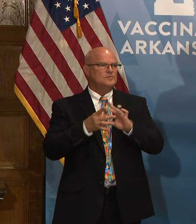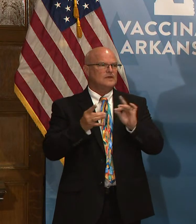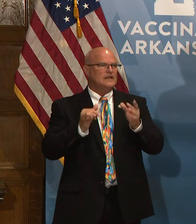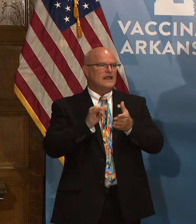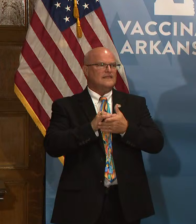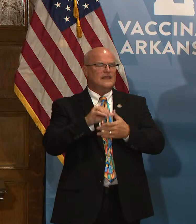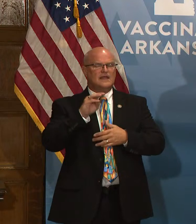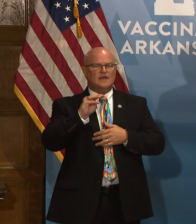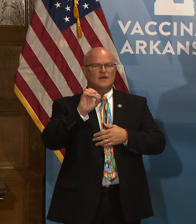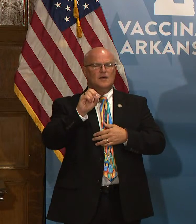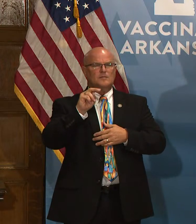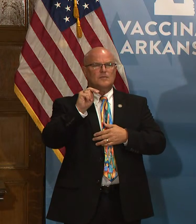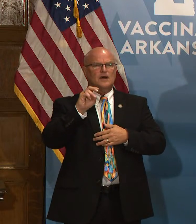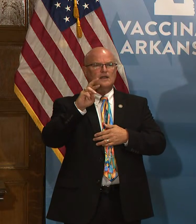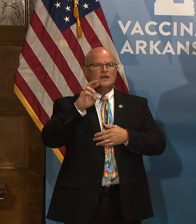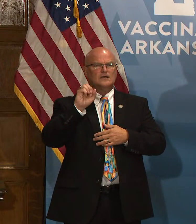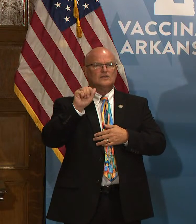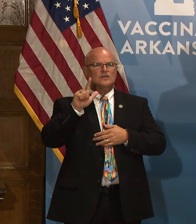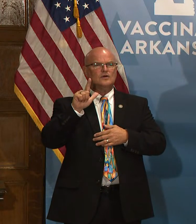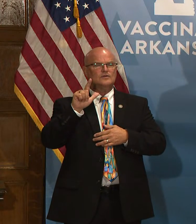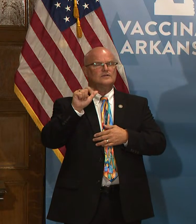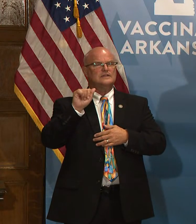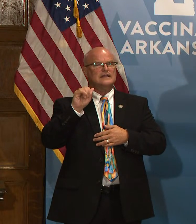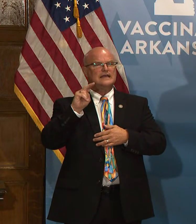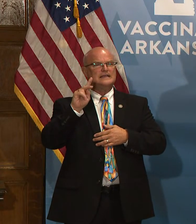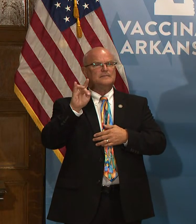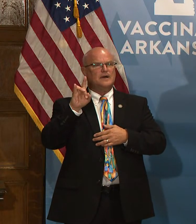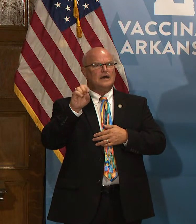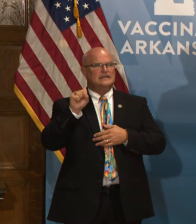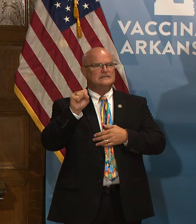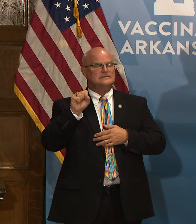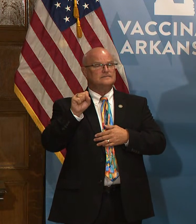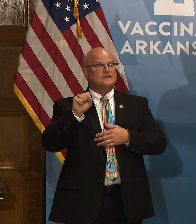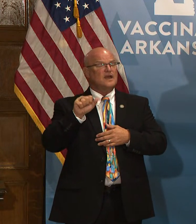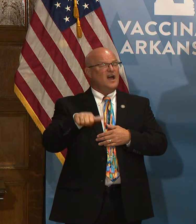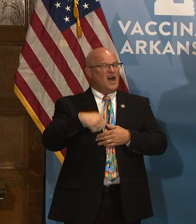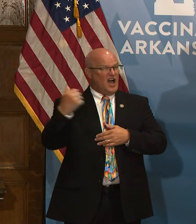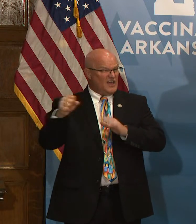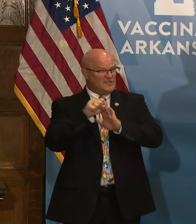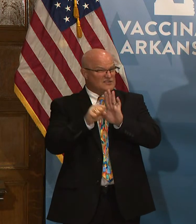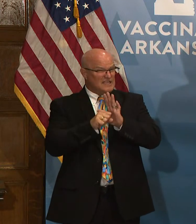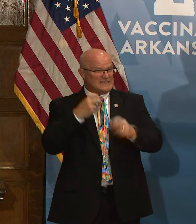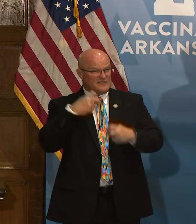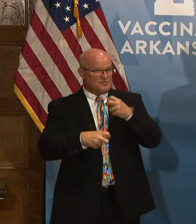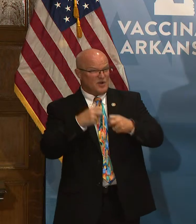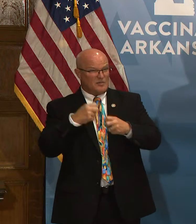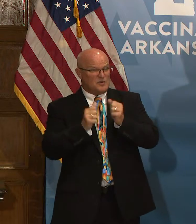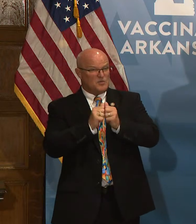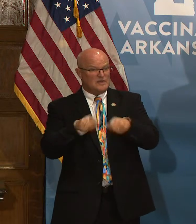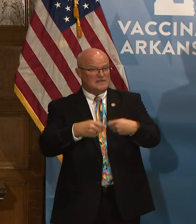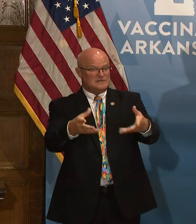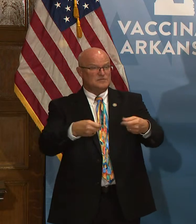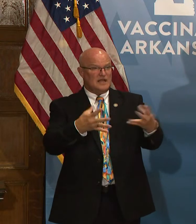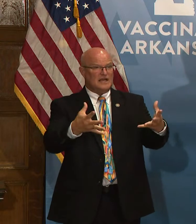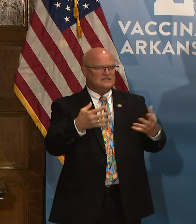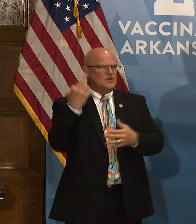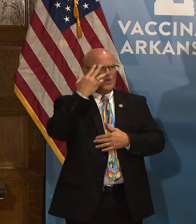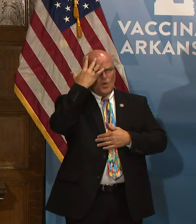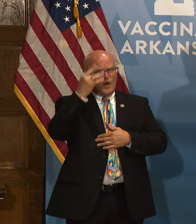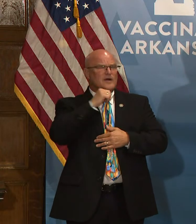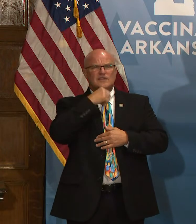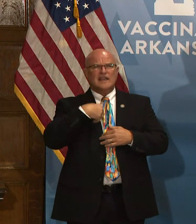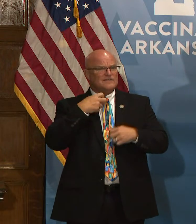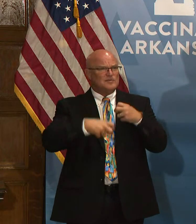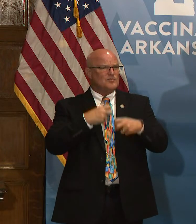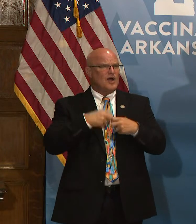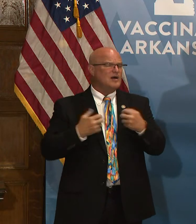Monoclonal antibodies. Seems like maybe some other states are having problems with the supply. Is there a reason that we're not having any